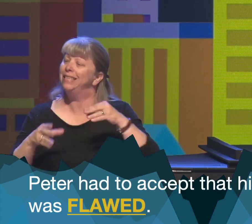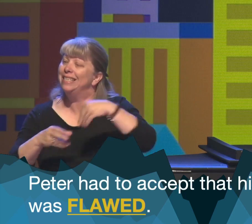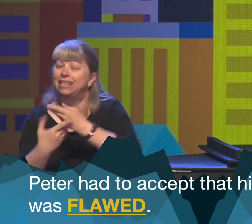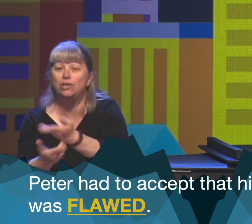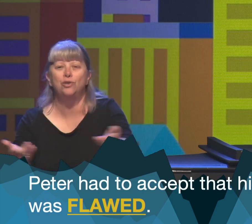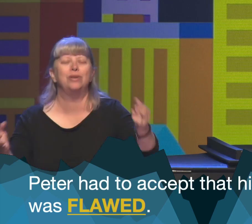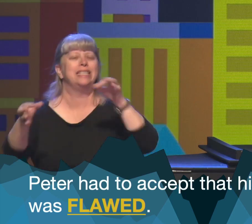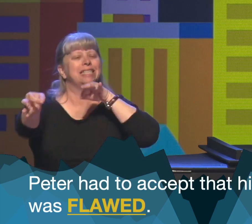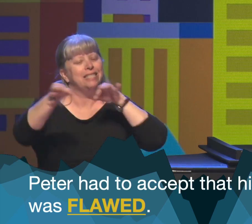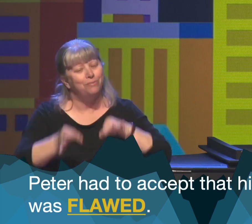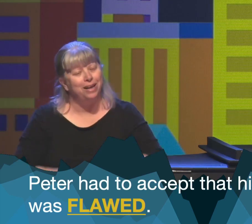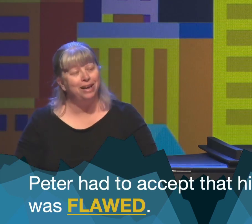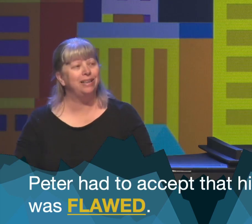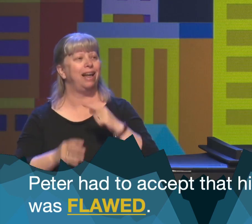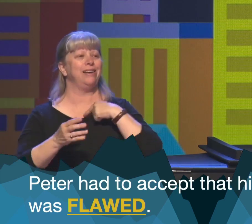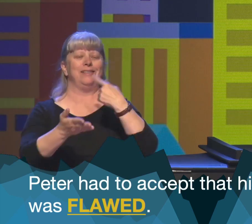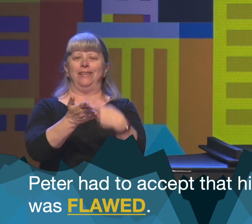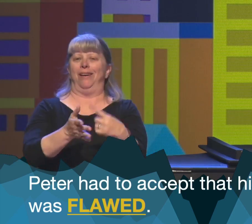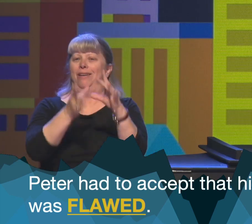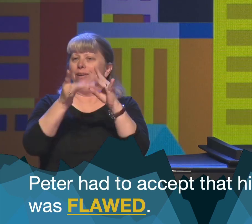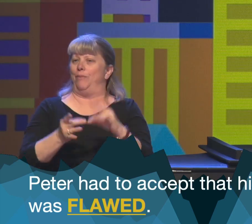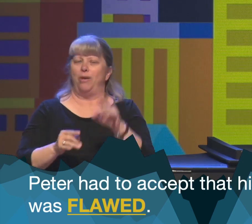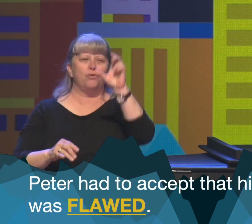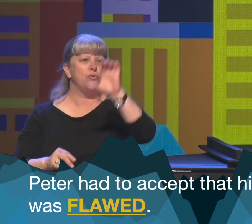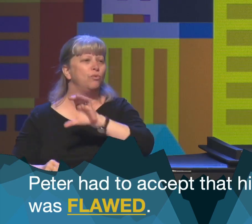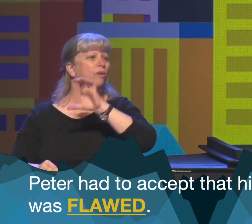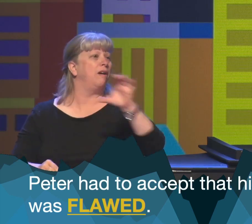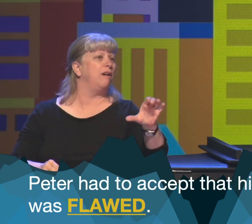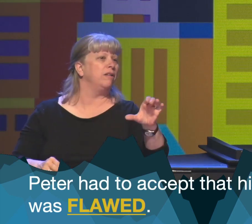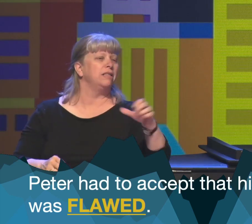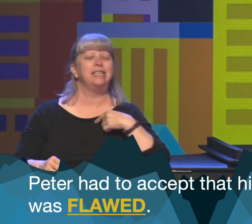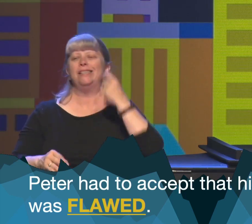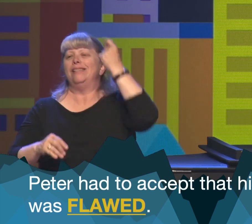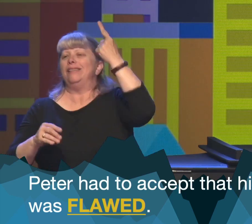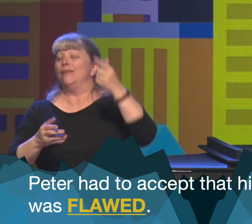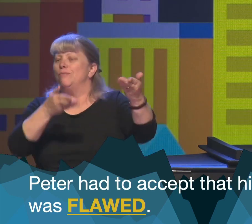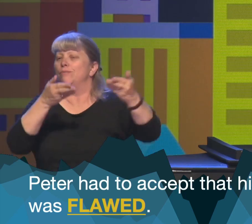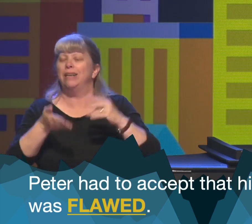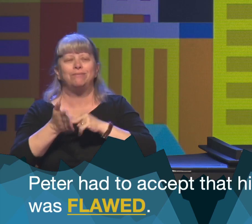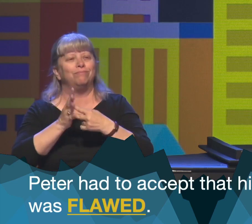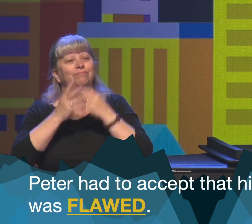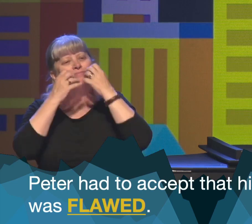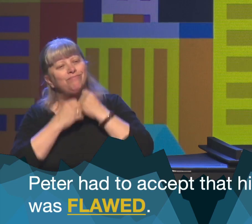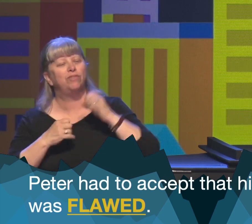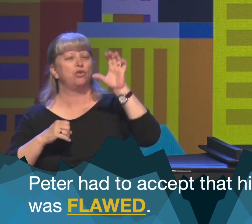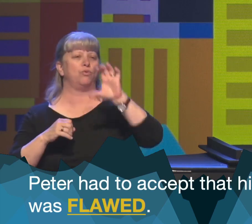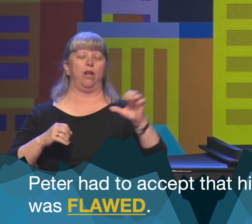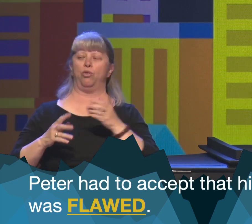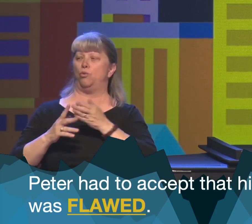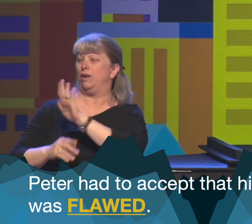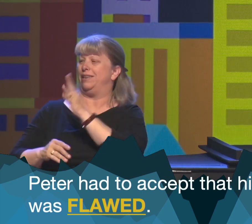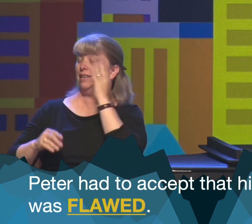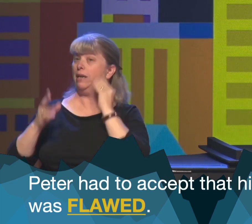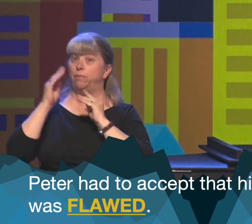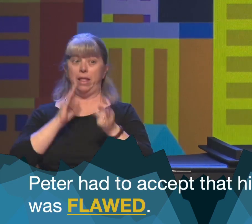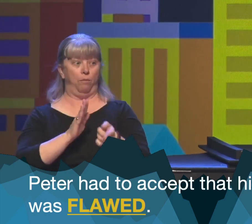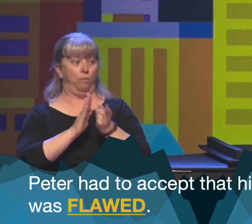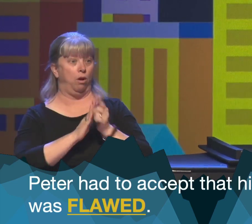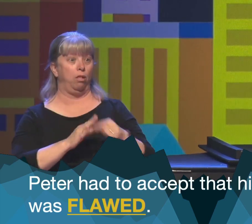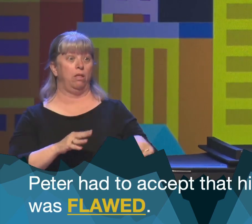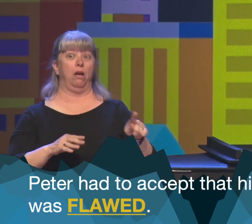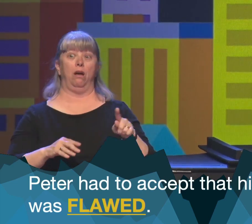So he's explaining all of this, and he talks about the cross. He interprets and brings meaning to the cross through his experience. And in that moment, they all